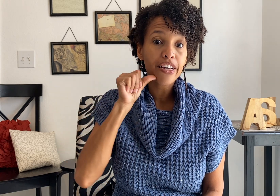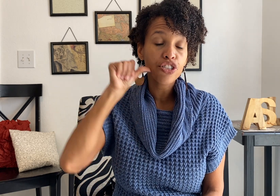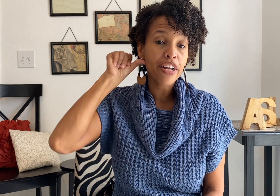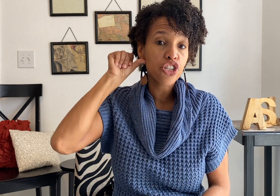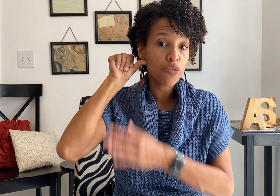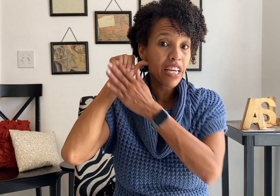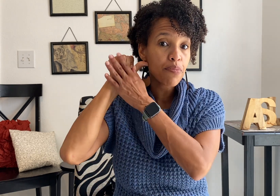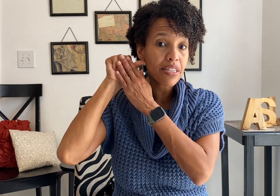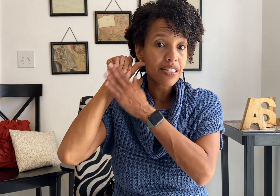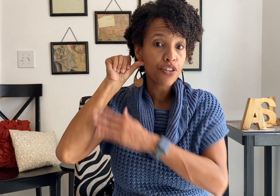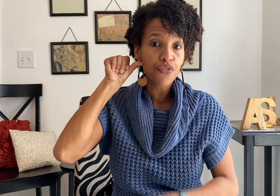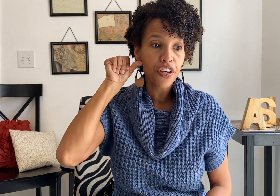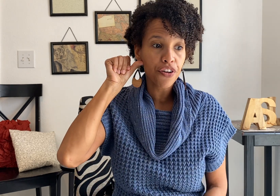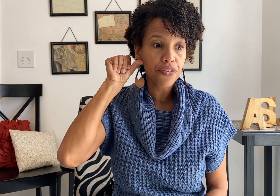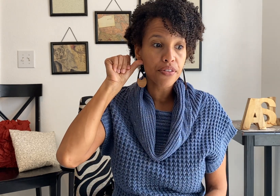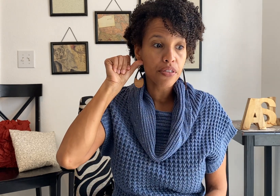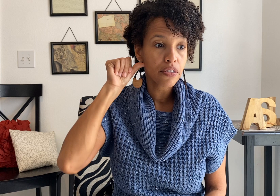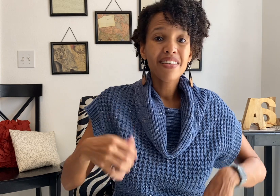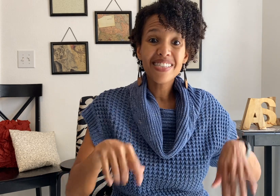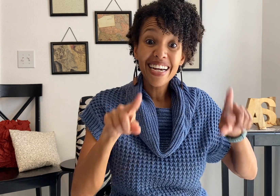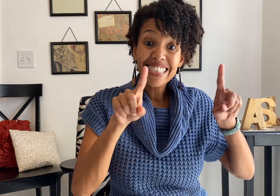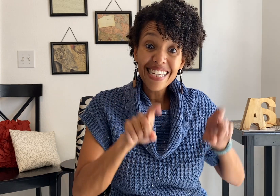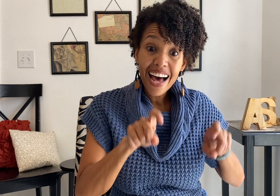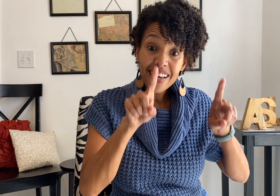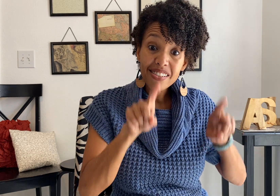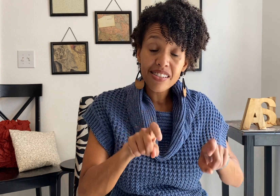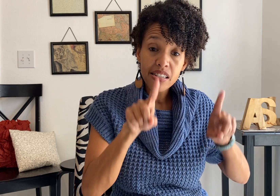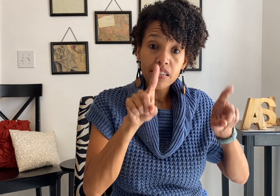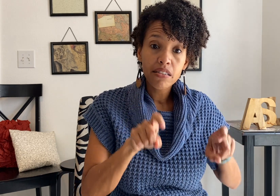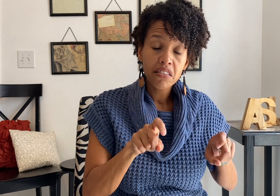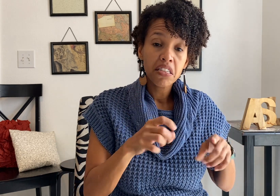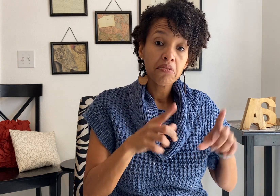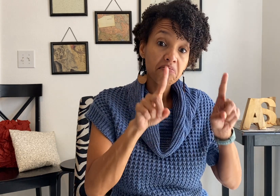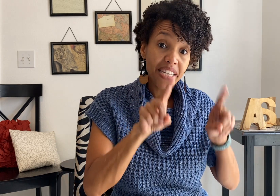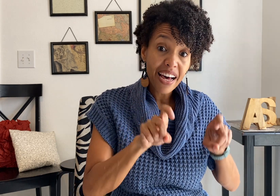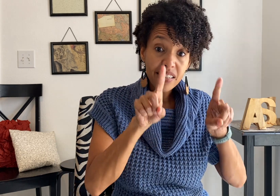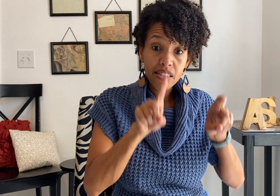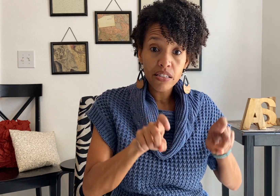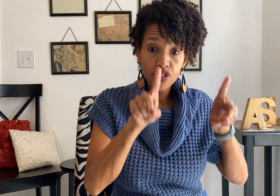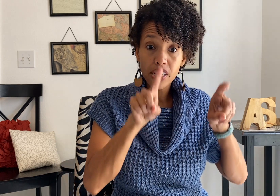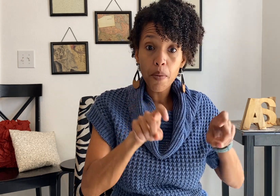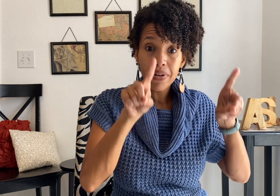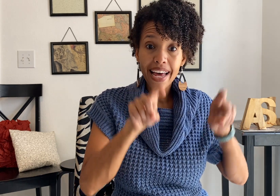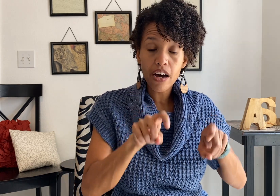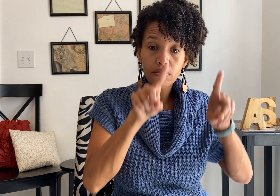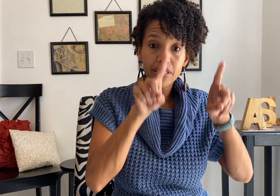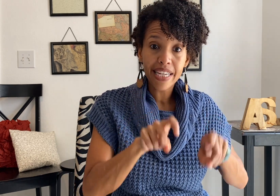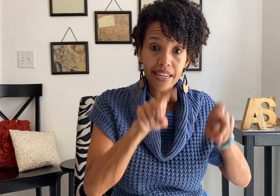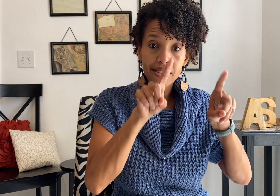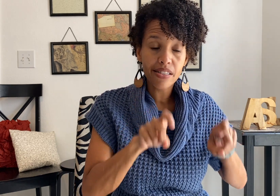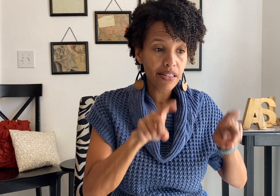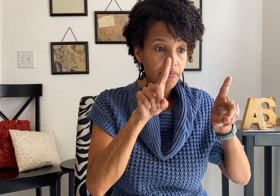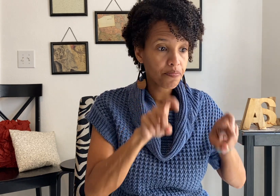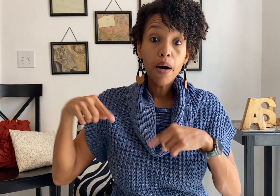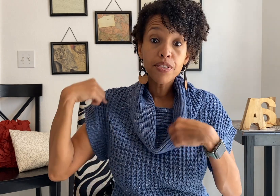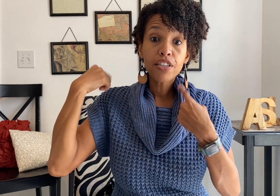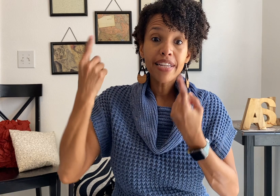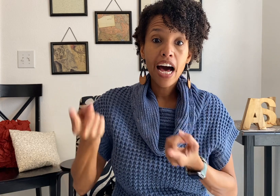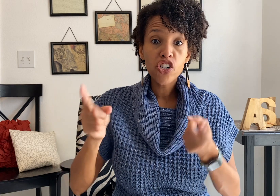Yesterday, you should be able to see your fingers. The sign test, test, just up and down, test. Up till now should